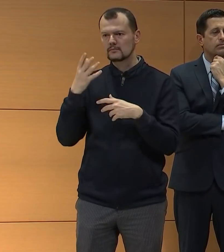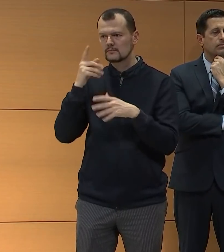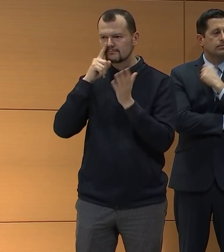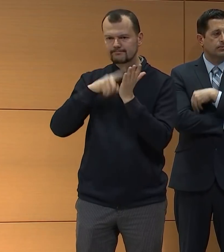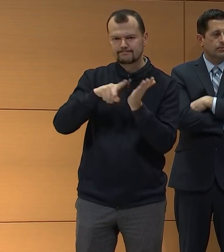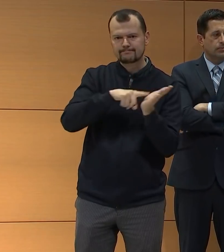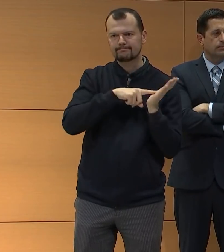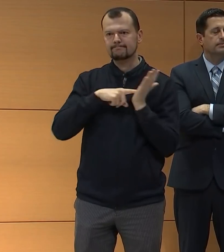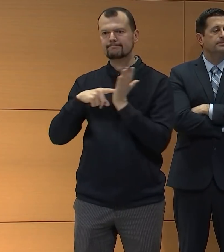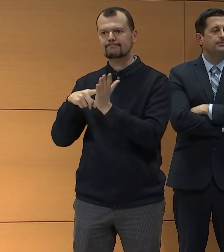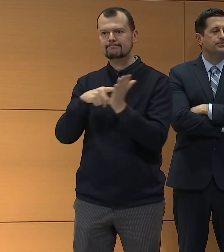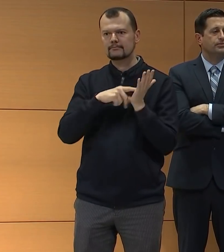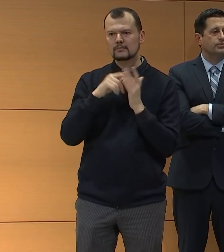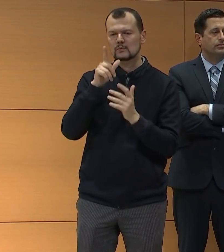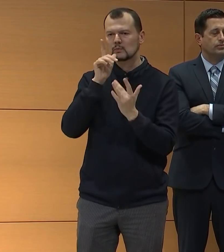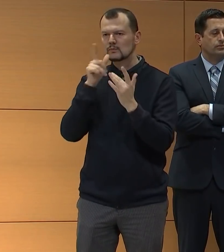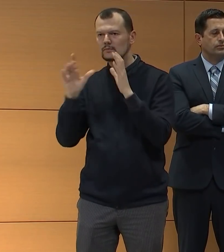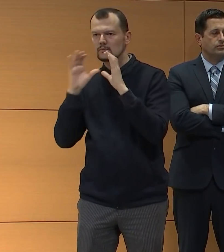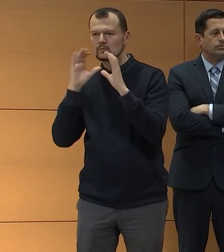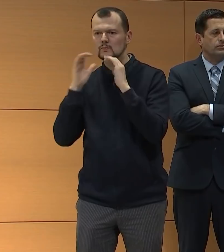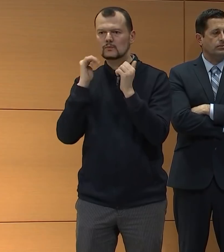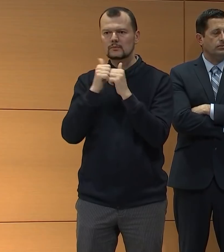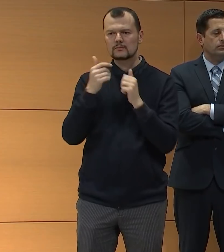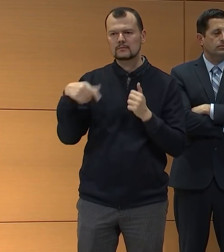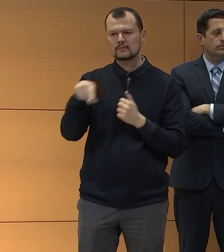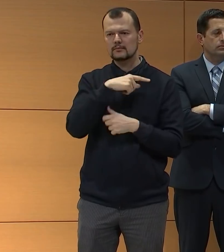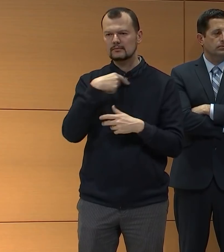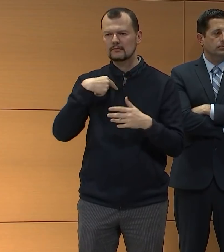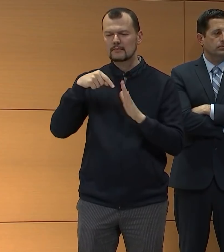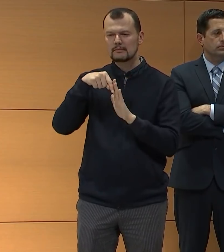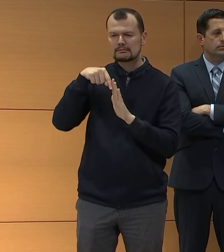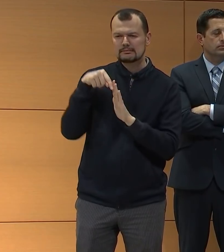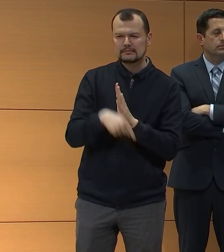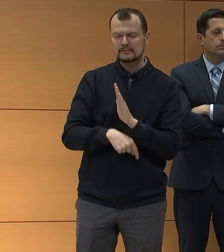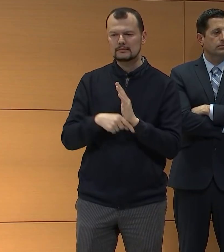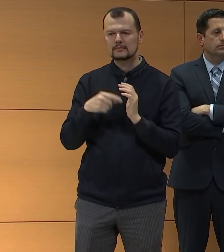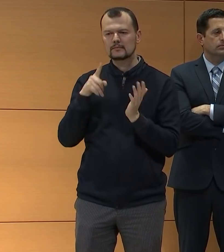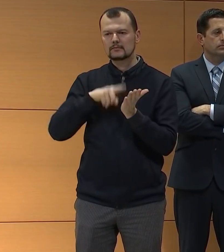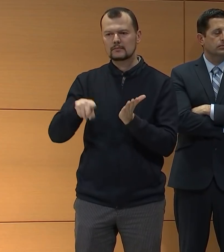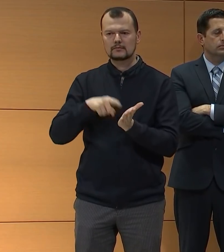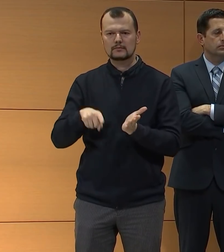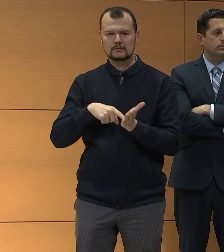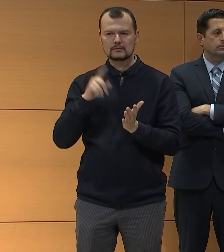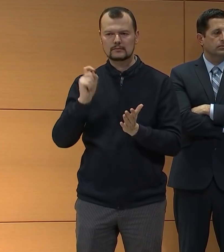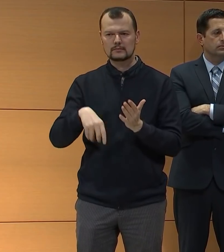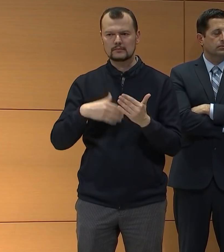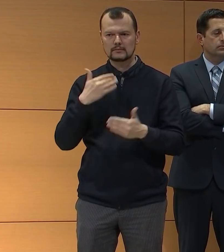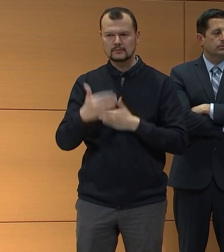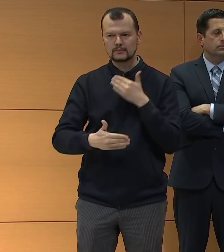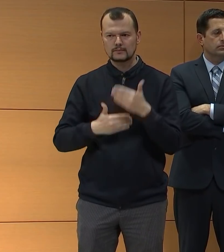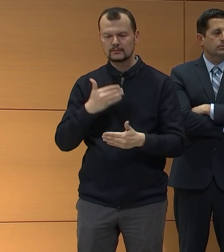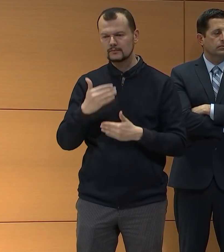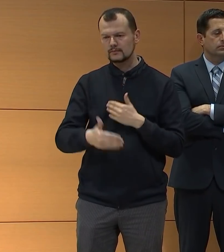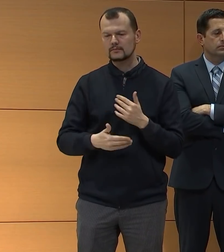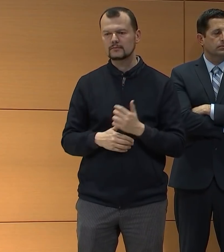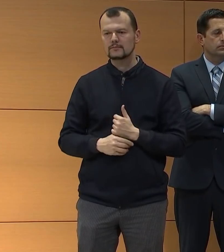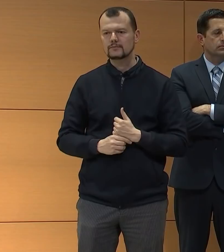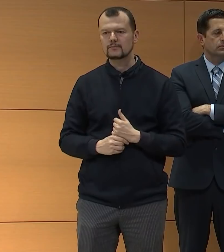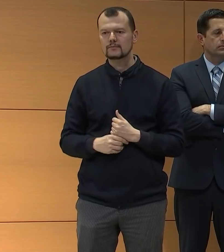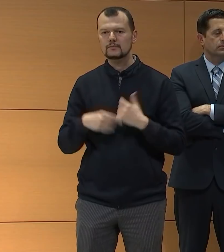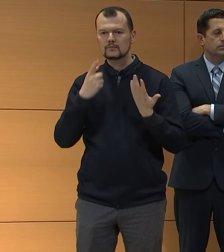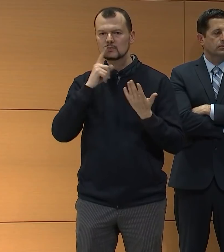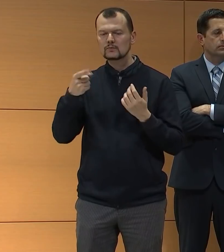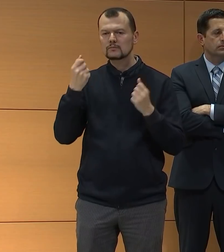results, to do a thorough contact investigation and to identify potential sites where exposures have been,